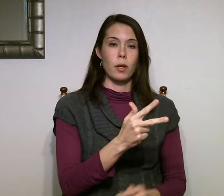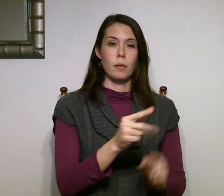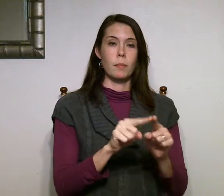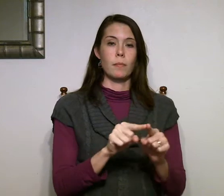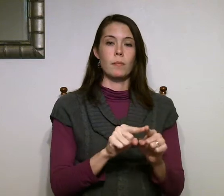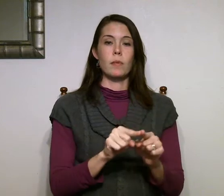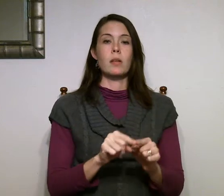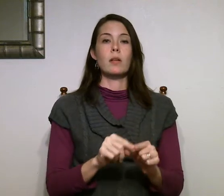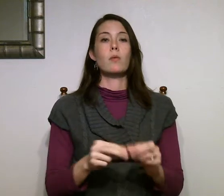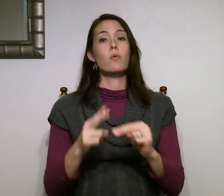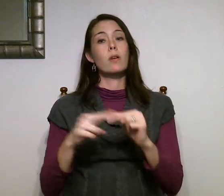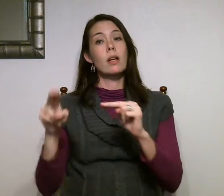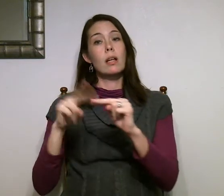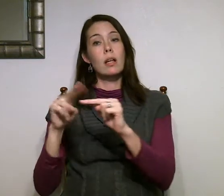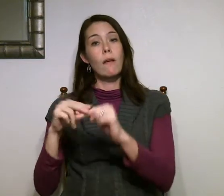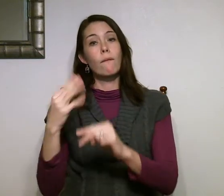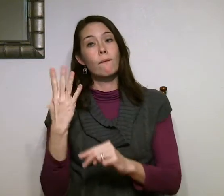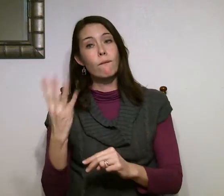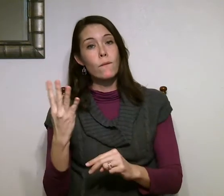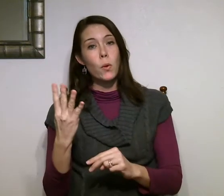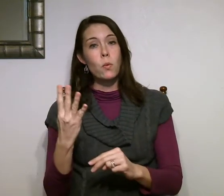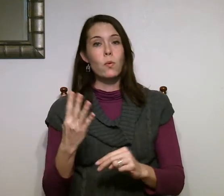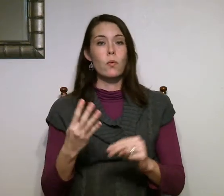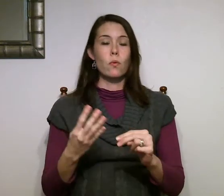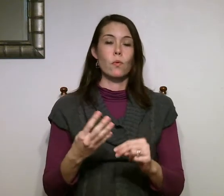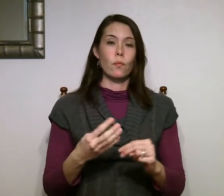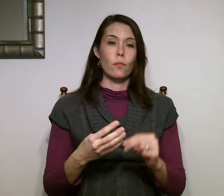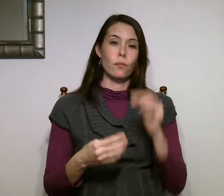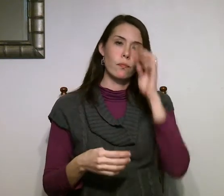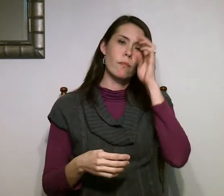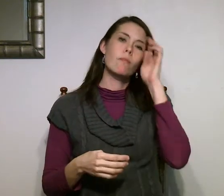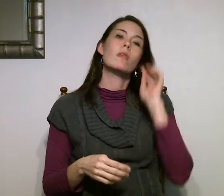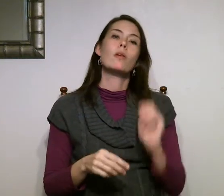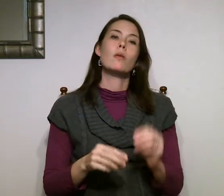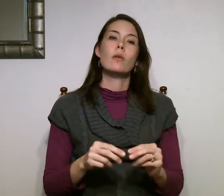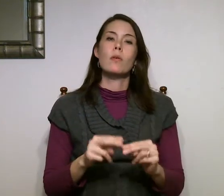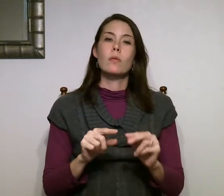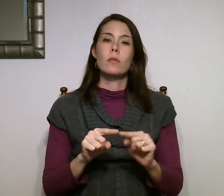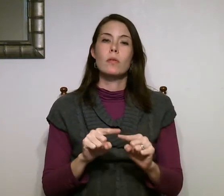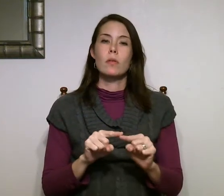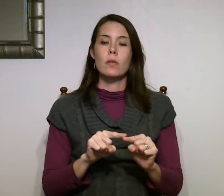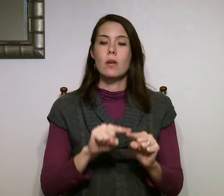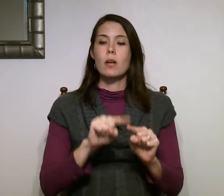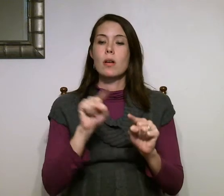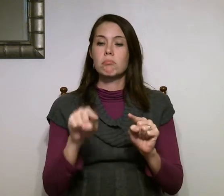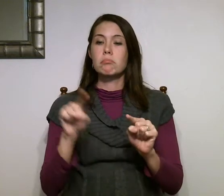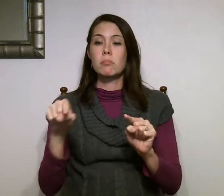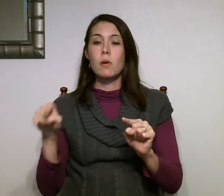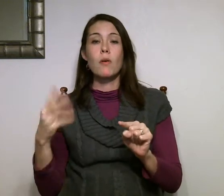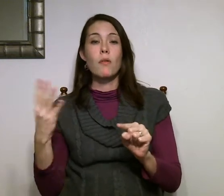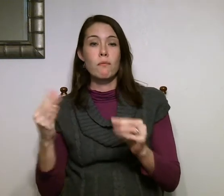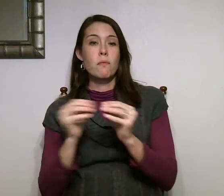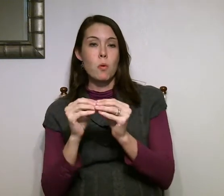to add 4 to that 3. So all we do is we go up the number line, or we go to the right on the number line, 4 more. So we